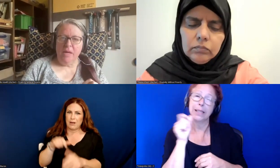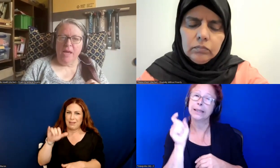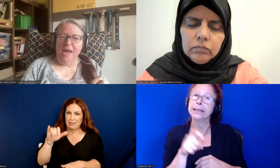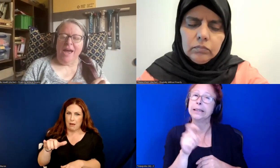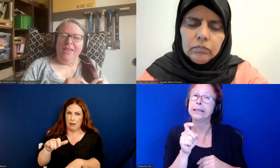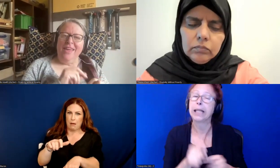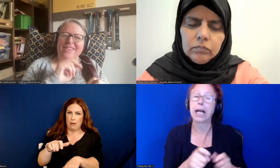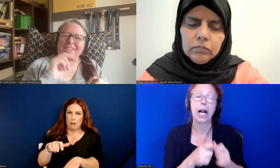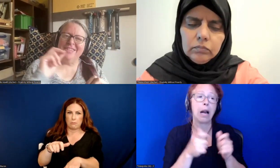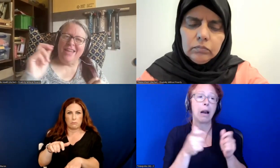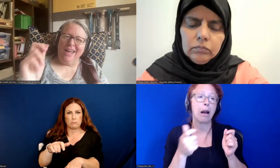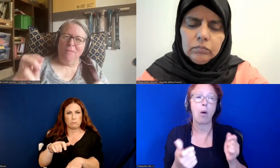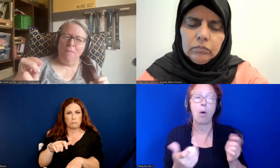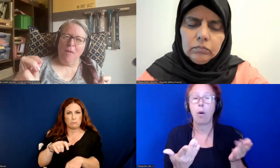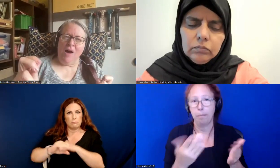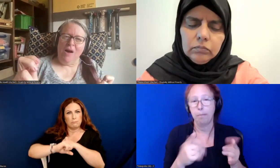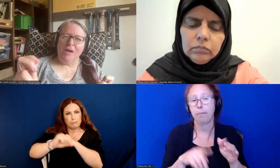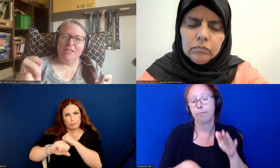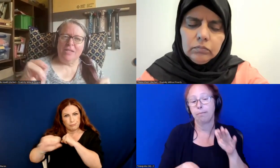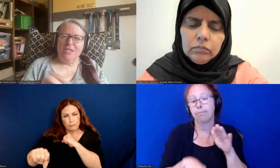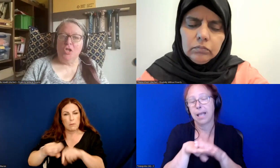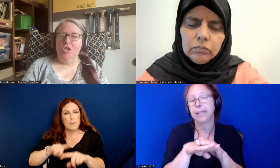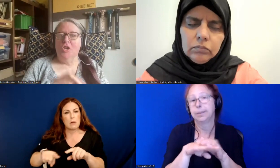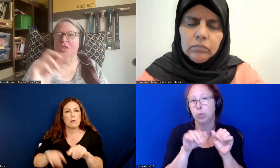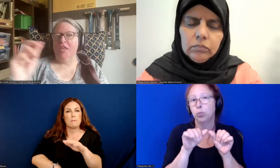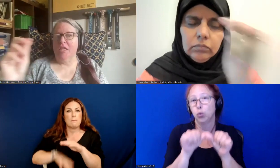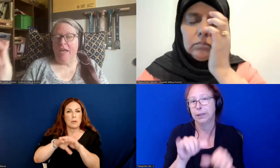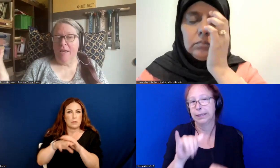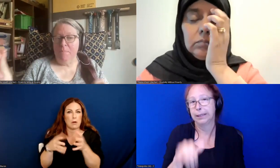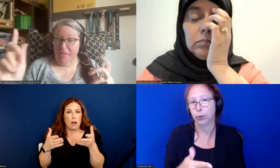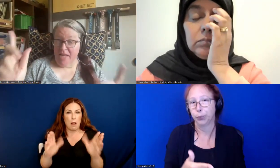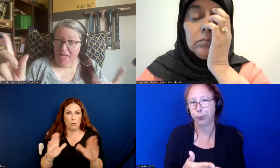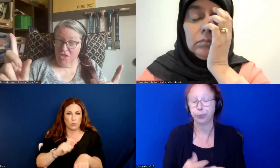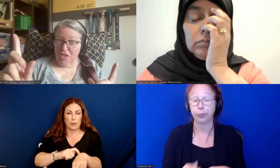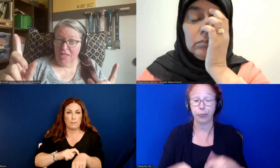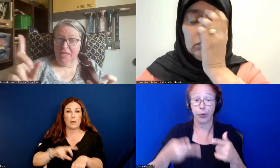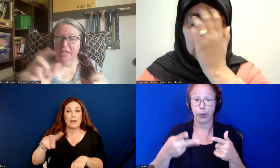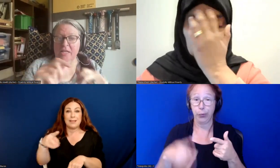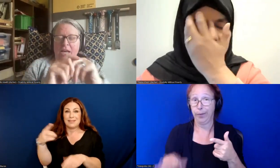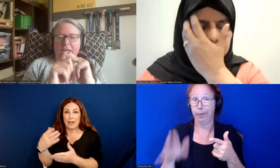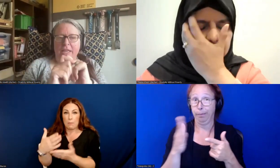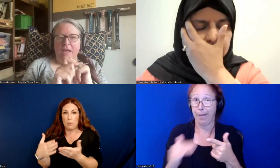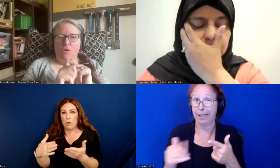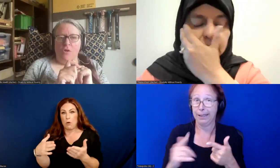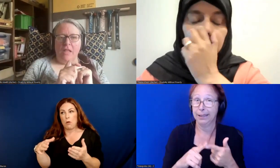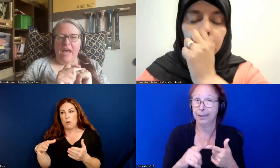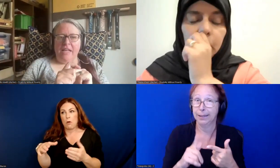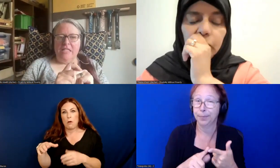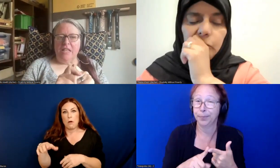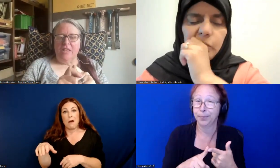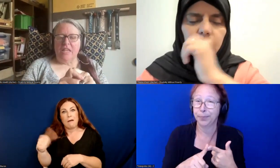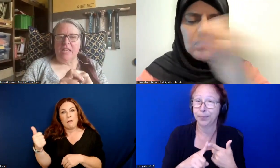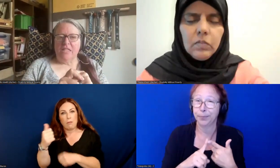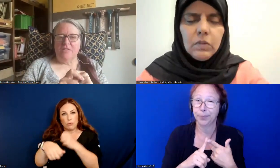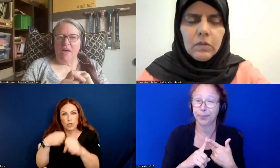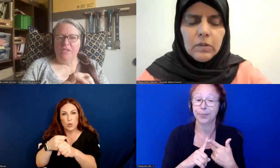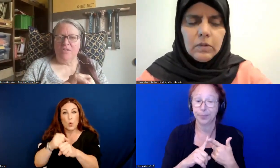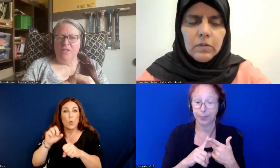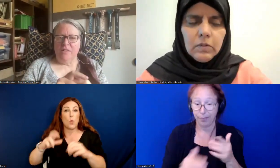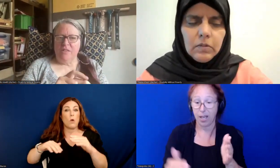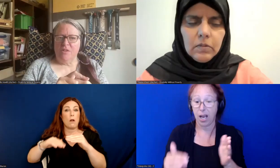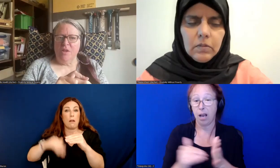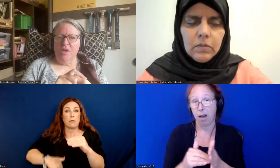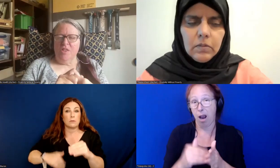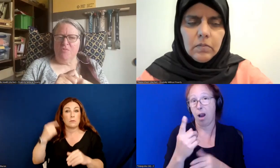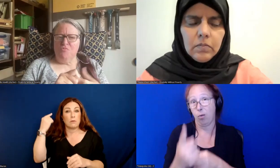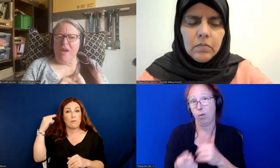could be. And then the second part is another year, potentially a year or less, that is, as